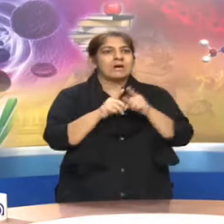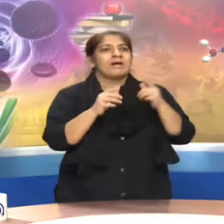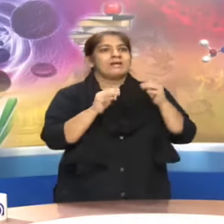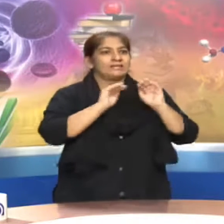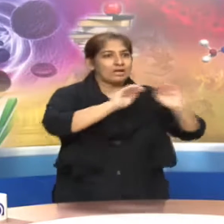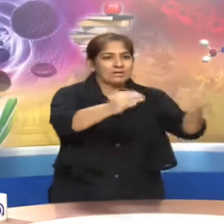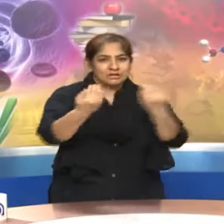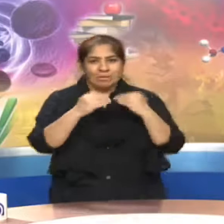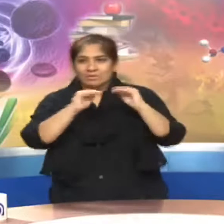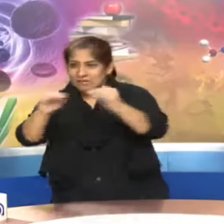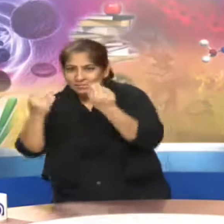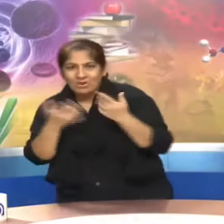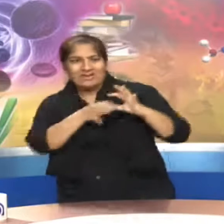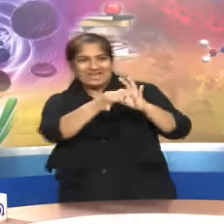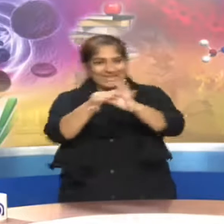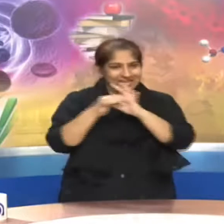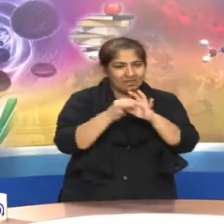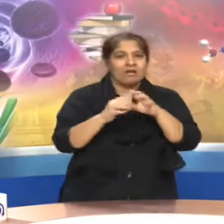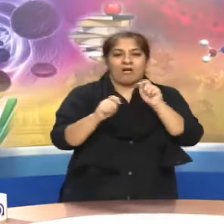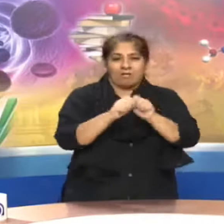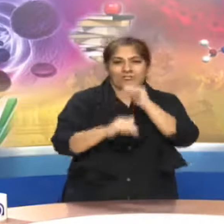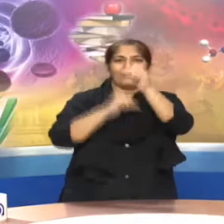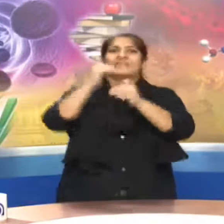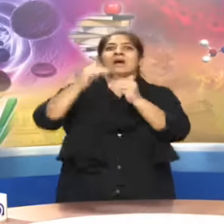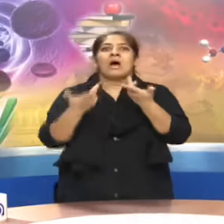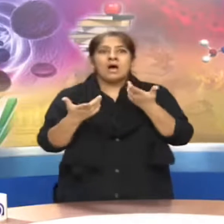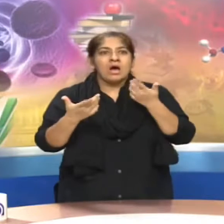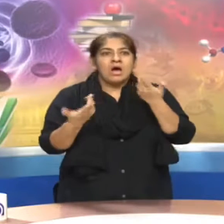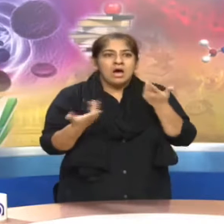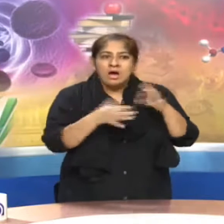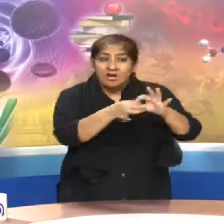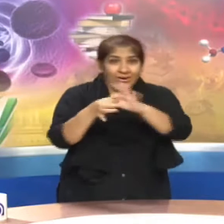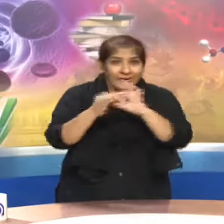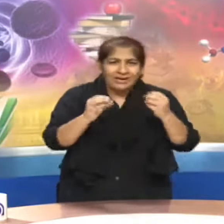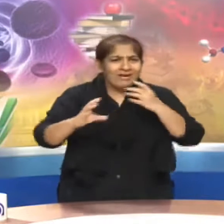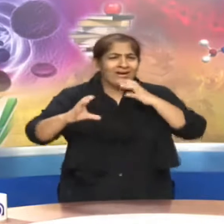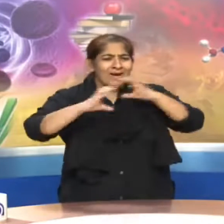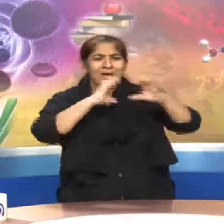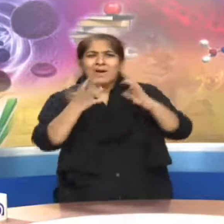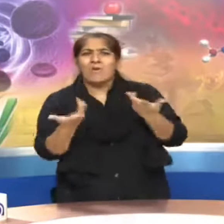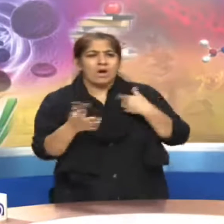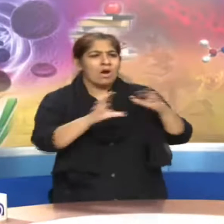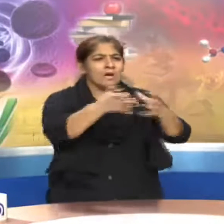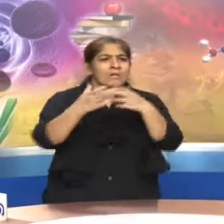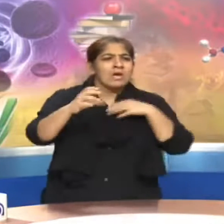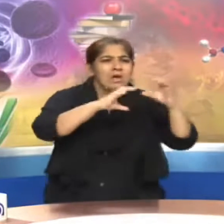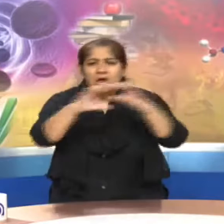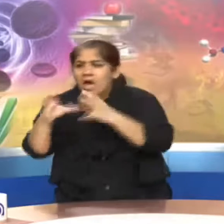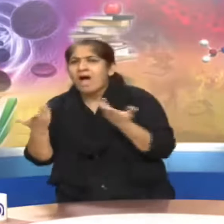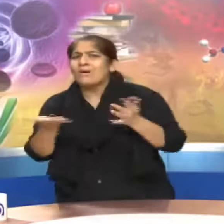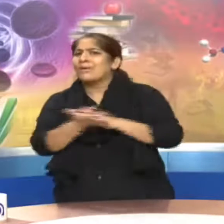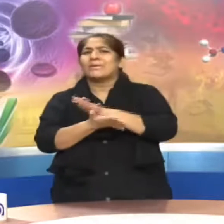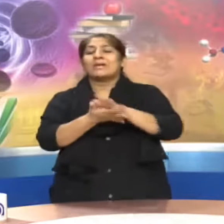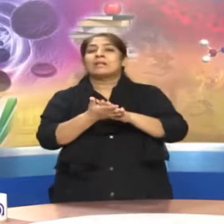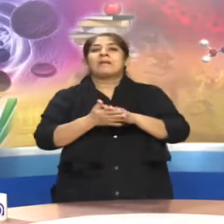If there is no group and we are not supporting each other, we are not discussing openly,